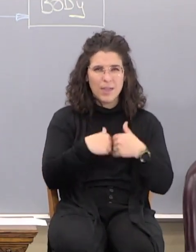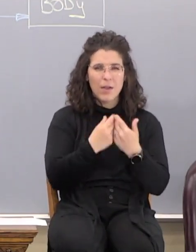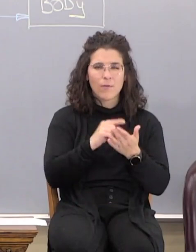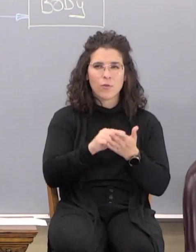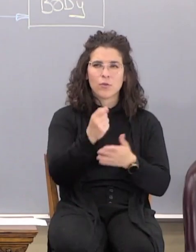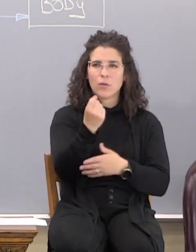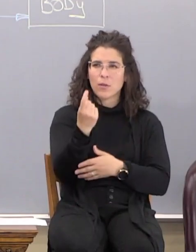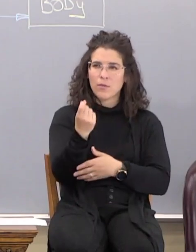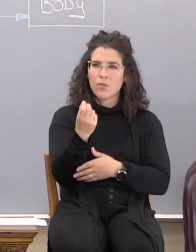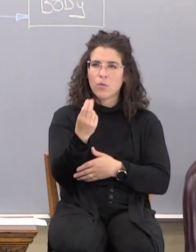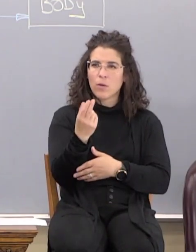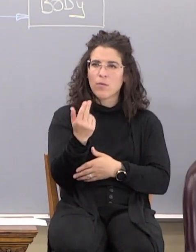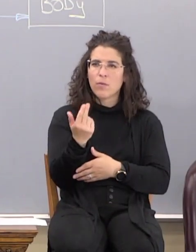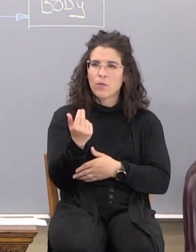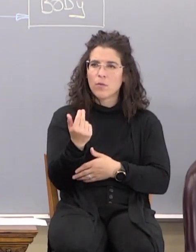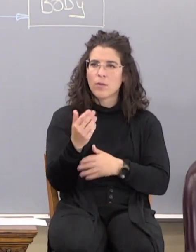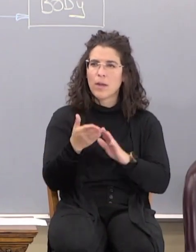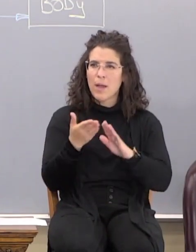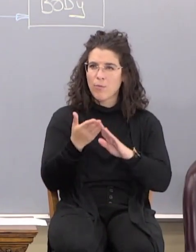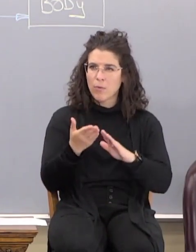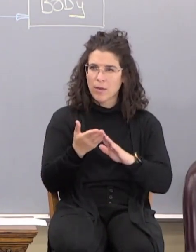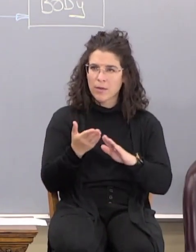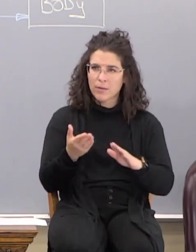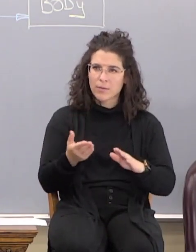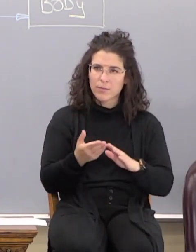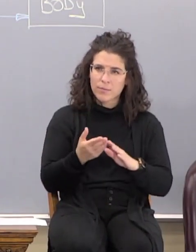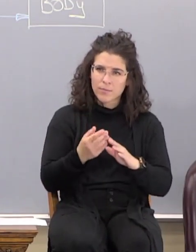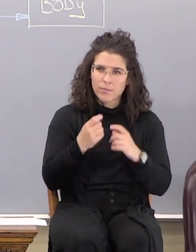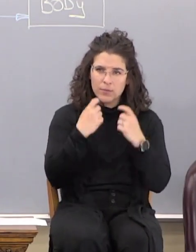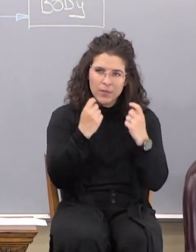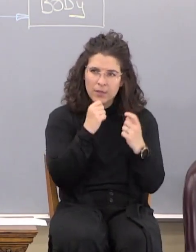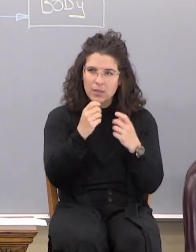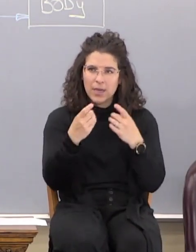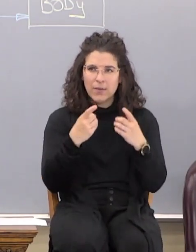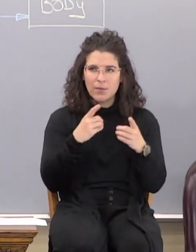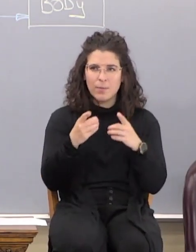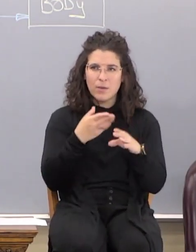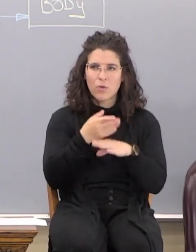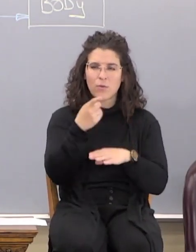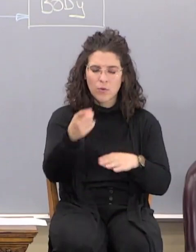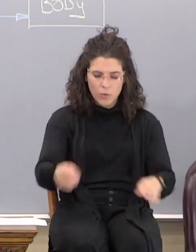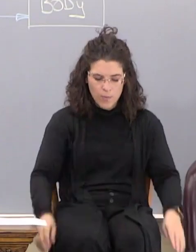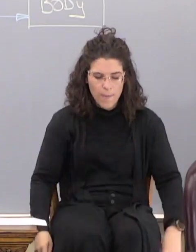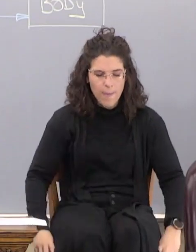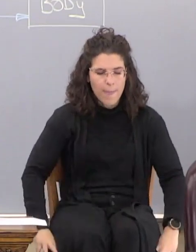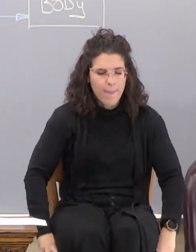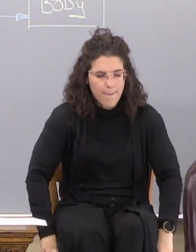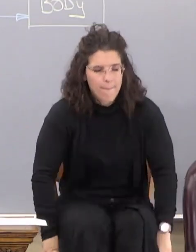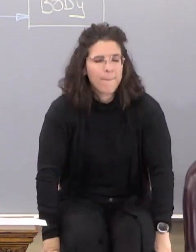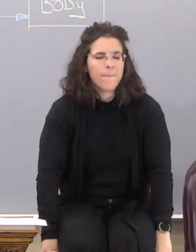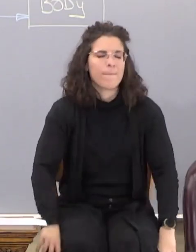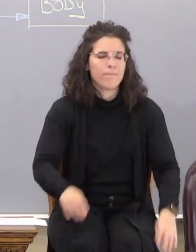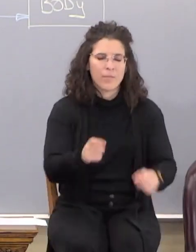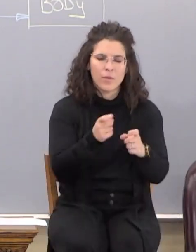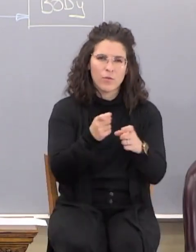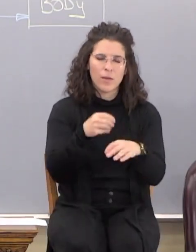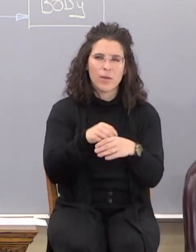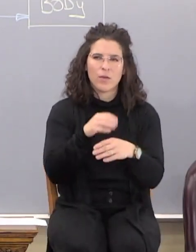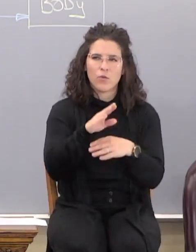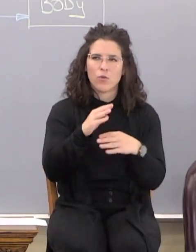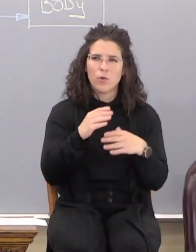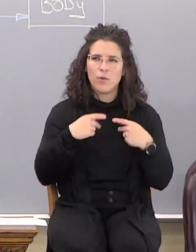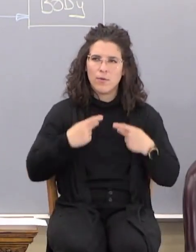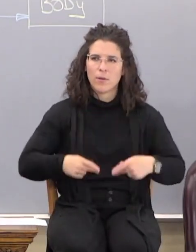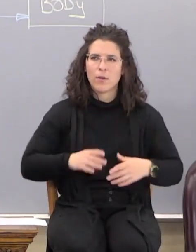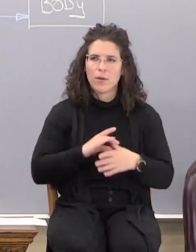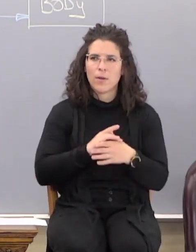11, 12, and 13 operate. Sin doesn't have dominion over you. That's what they're talking about. It doesn't reign in your mortal bodies. You don't yield your